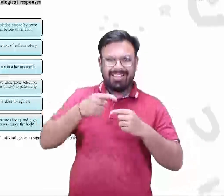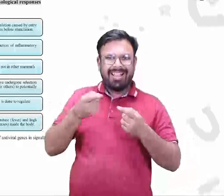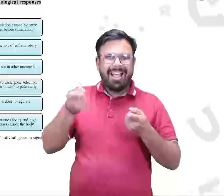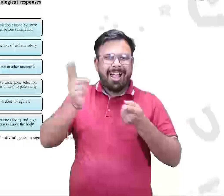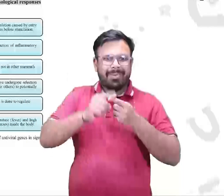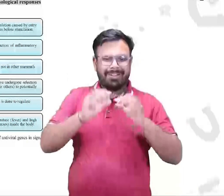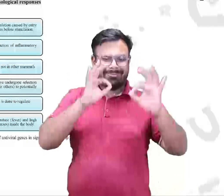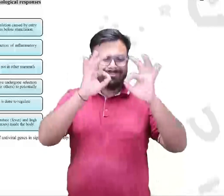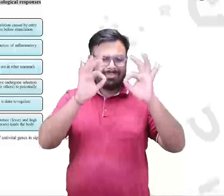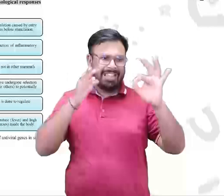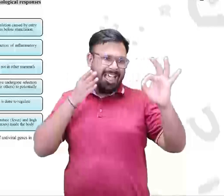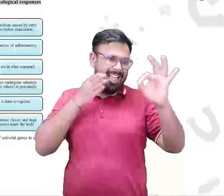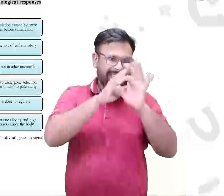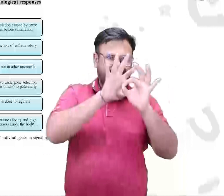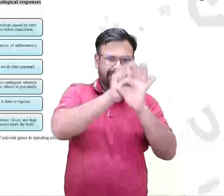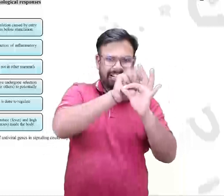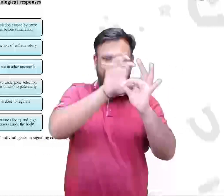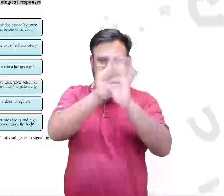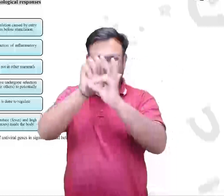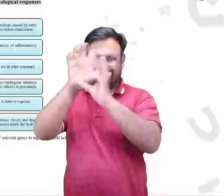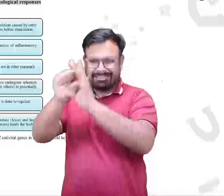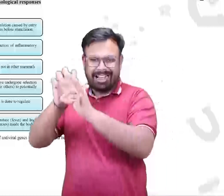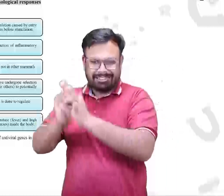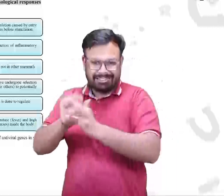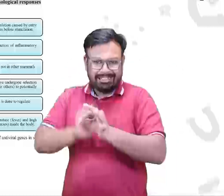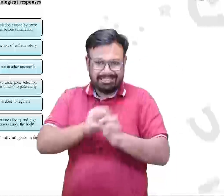high oxidative stress